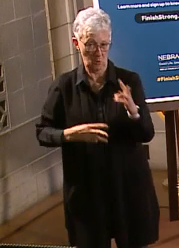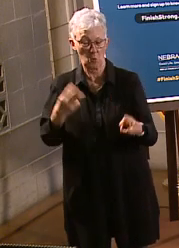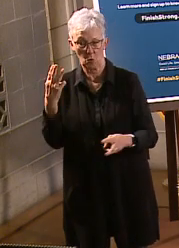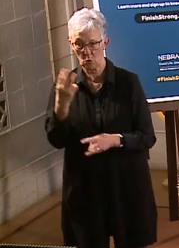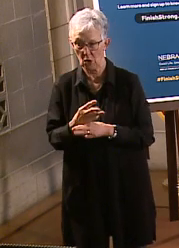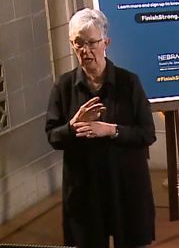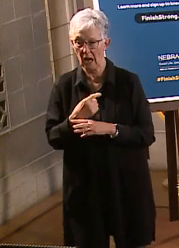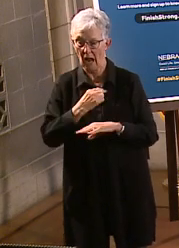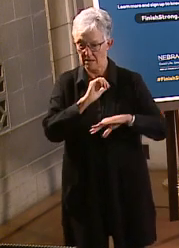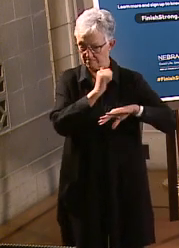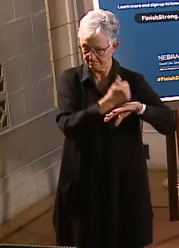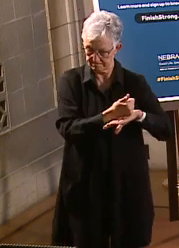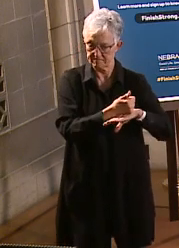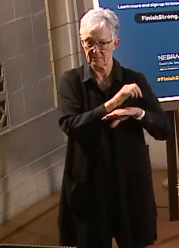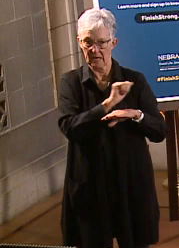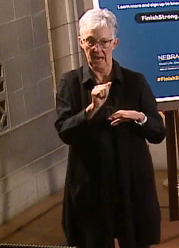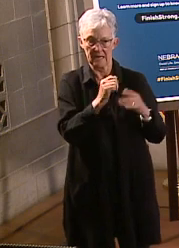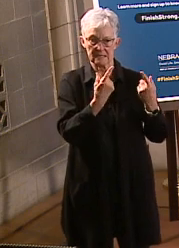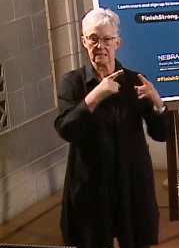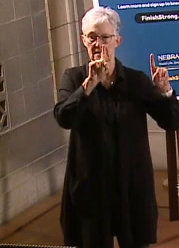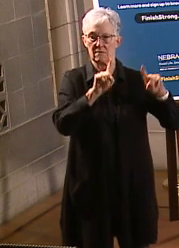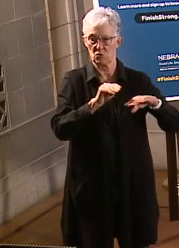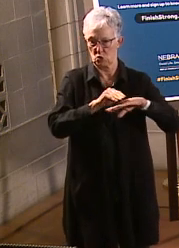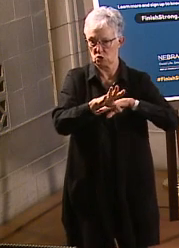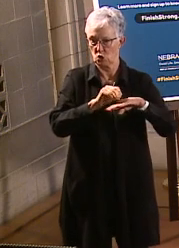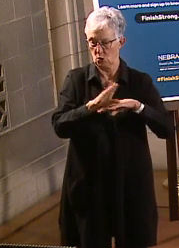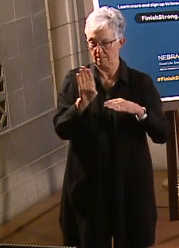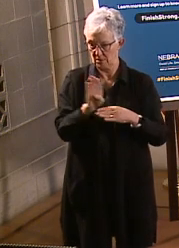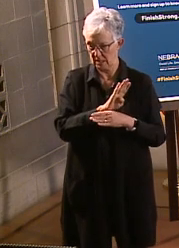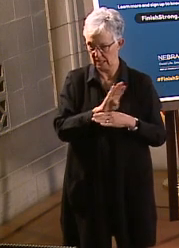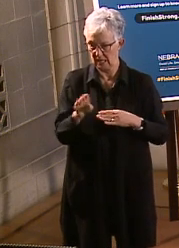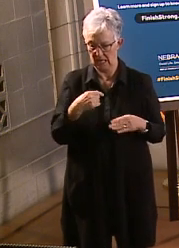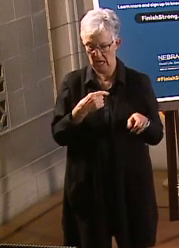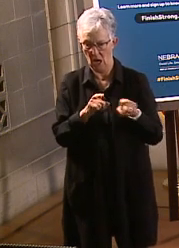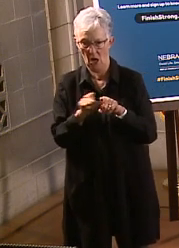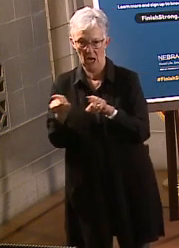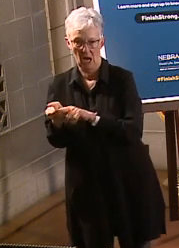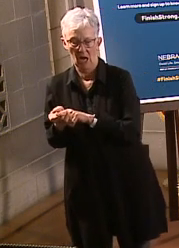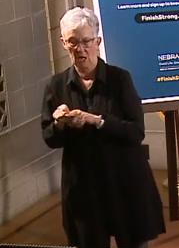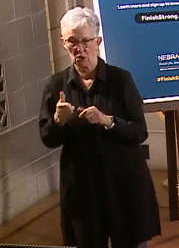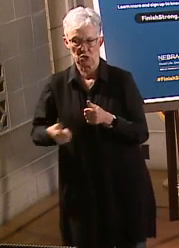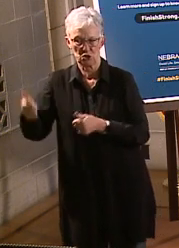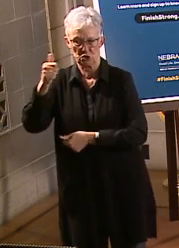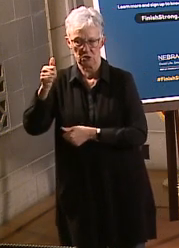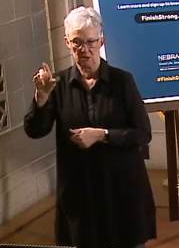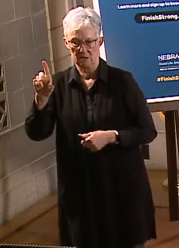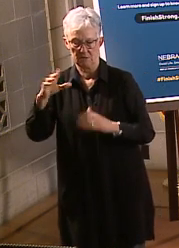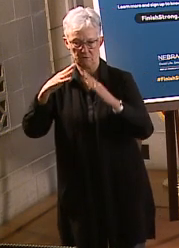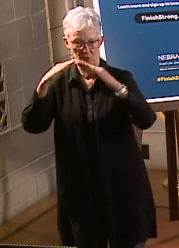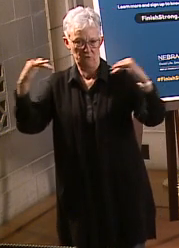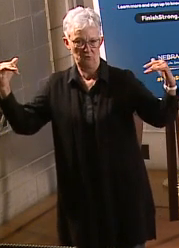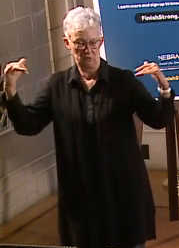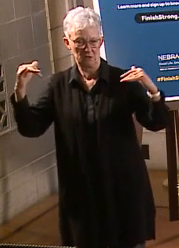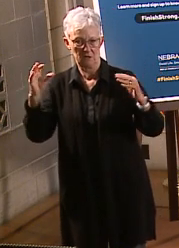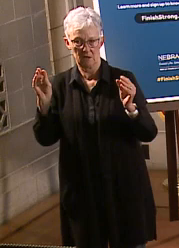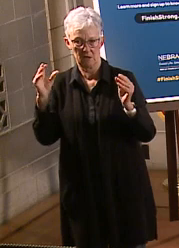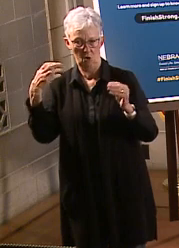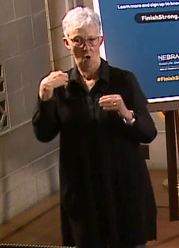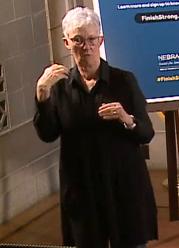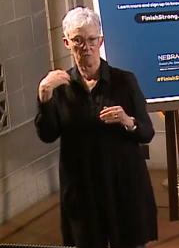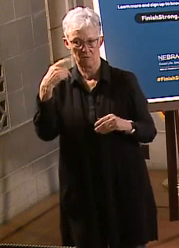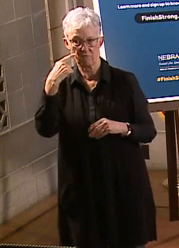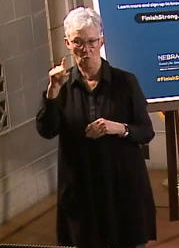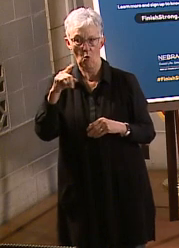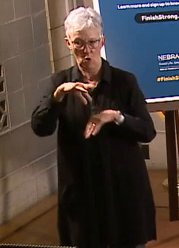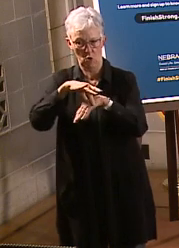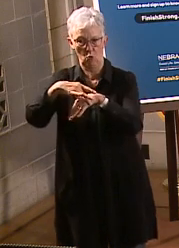and operated a successful consulting business, and I've also been a chief diversity officer for a global company. North